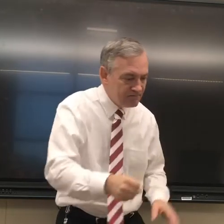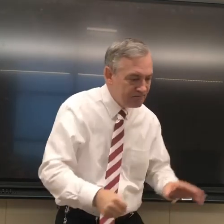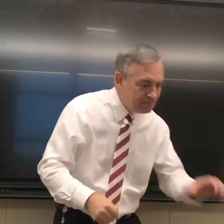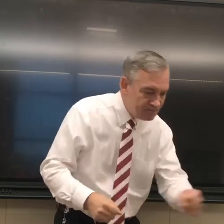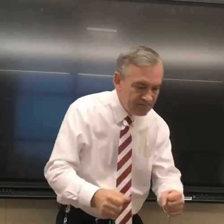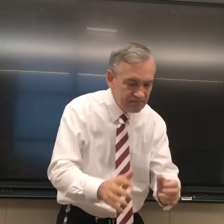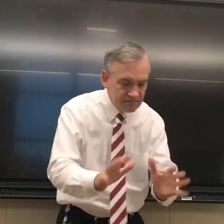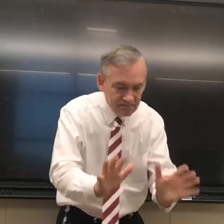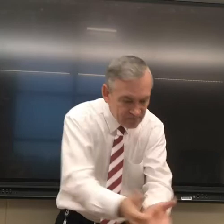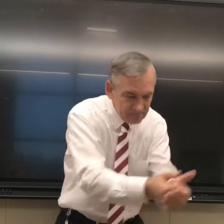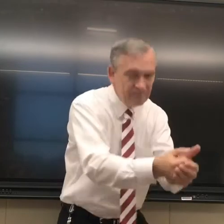hands,